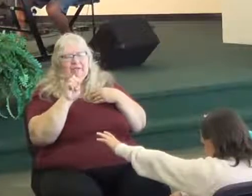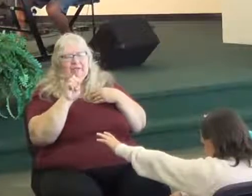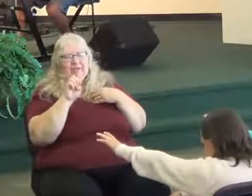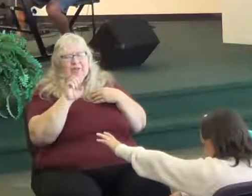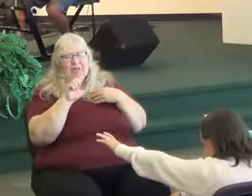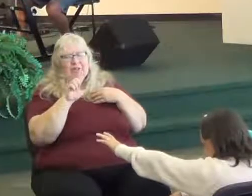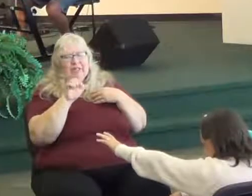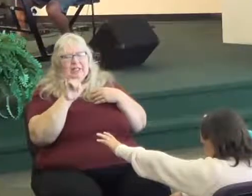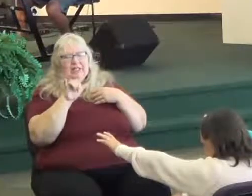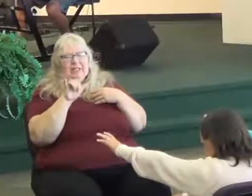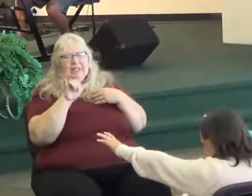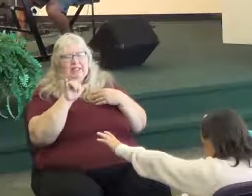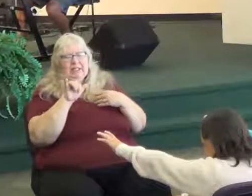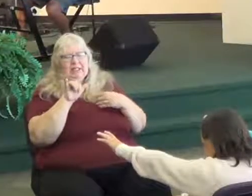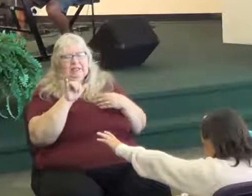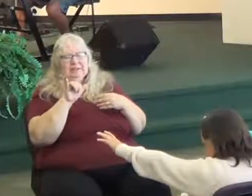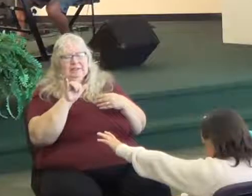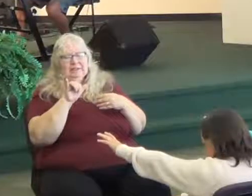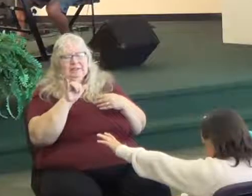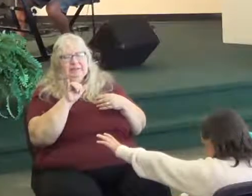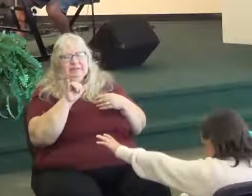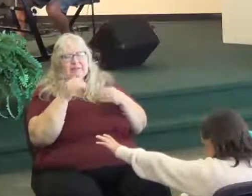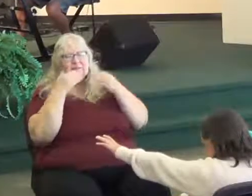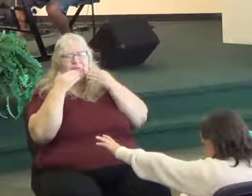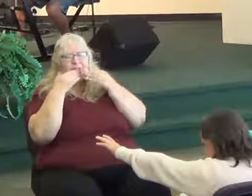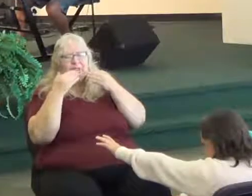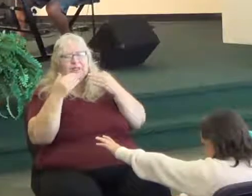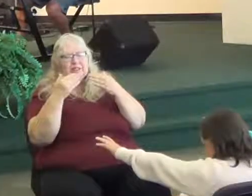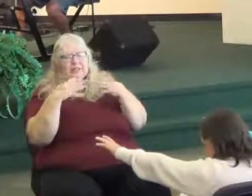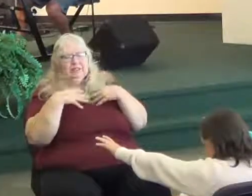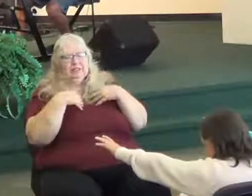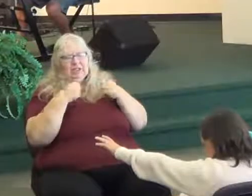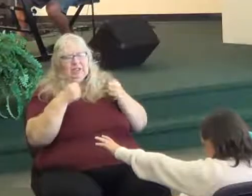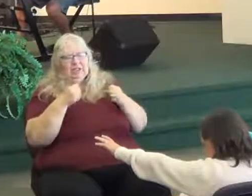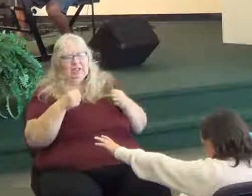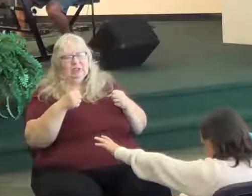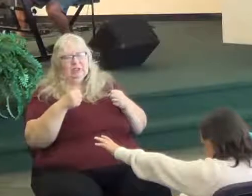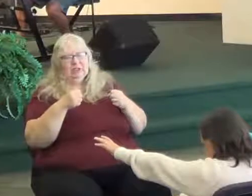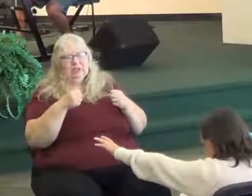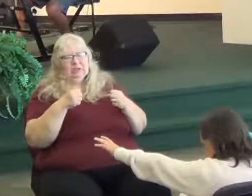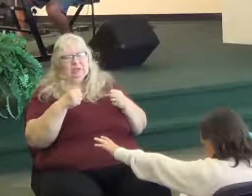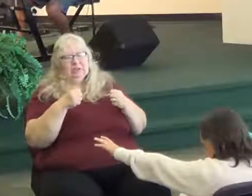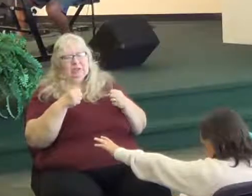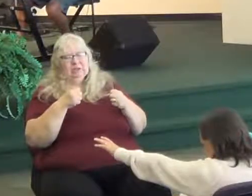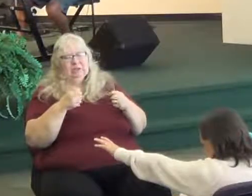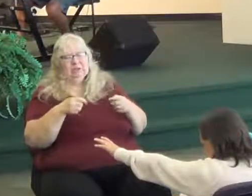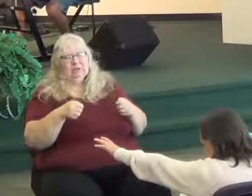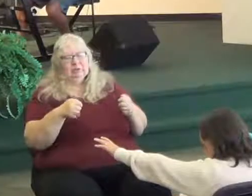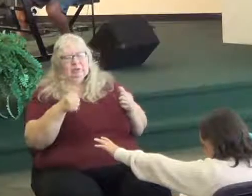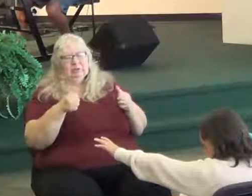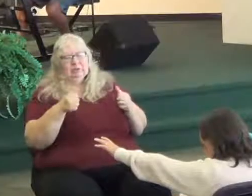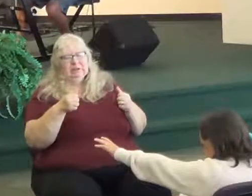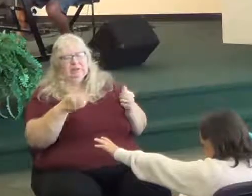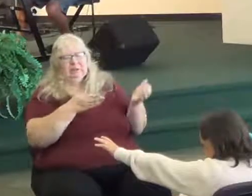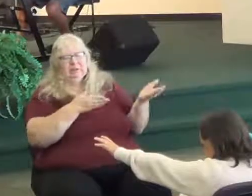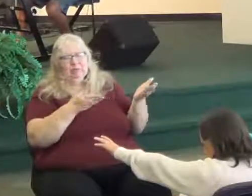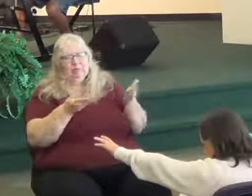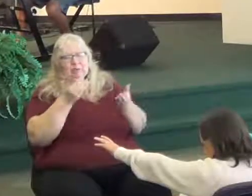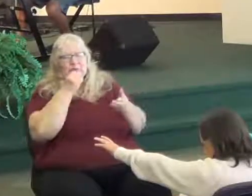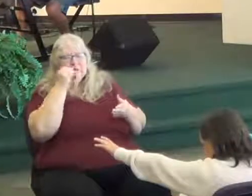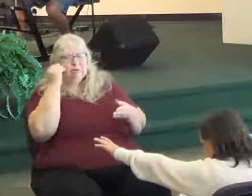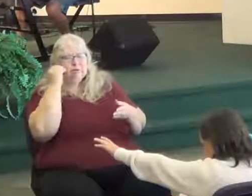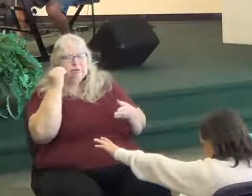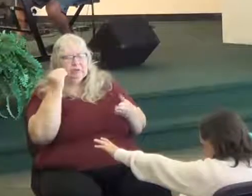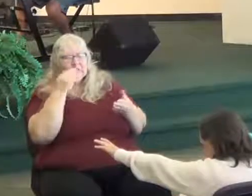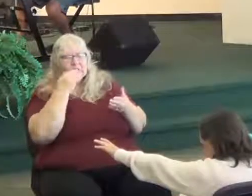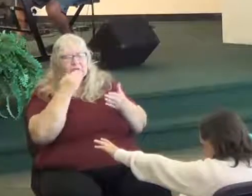And we're so thankful that you healed her quickly and got her home. Lord, she has a good life